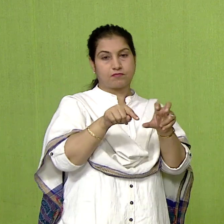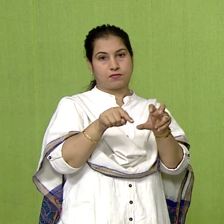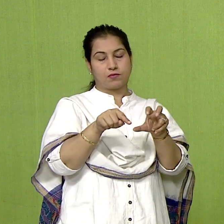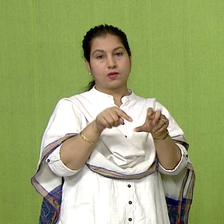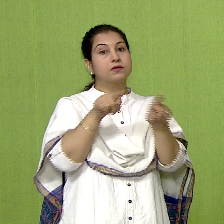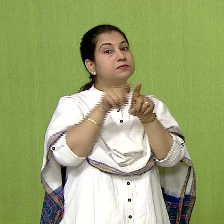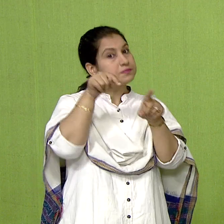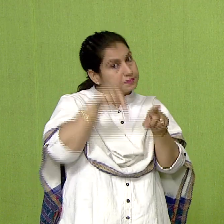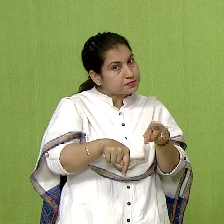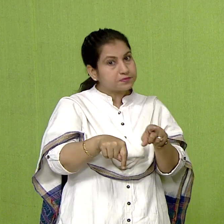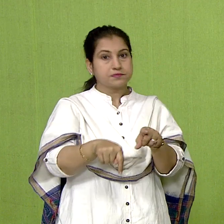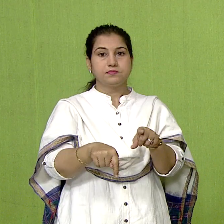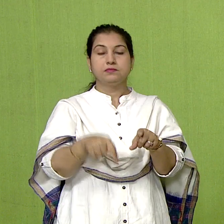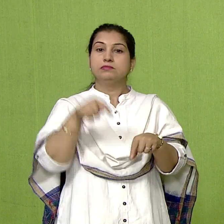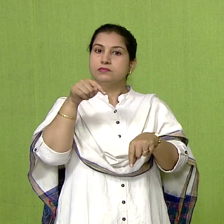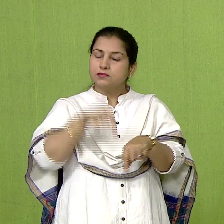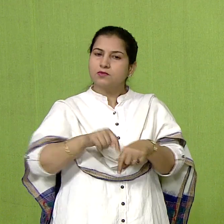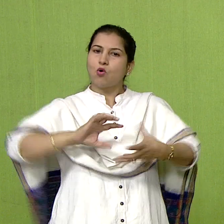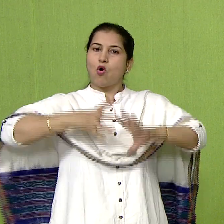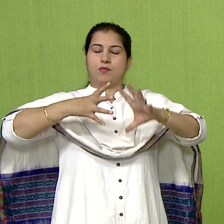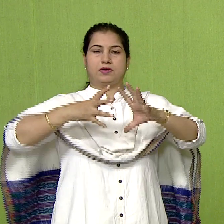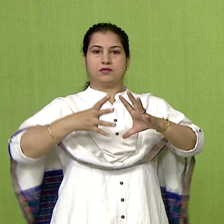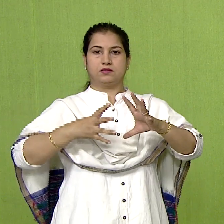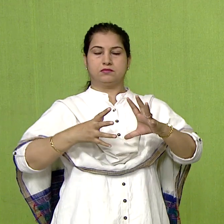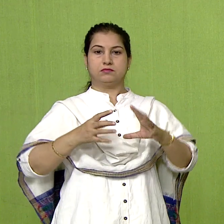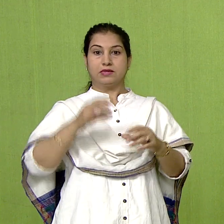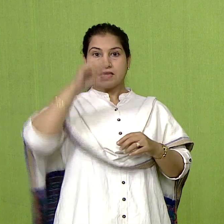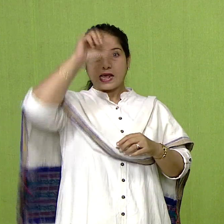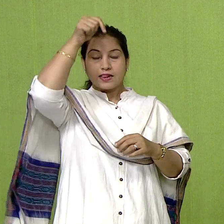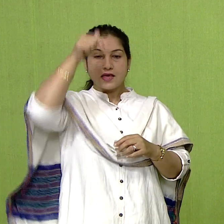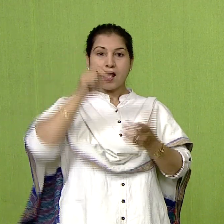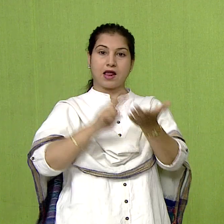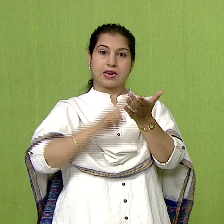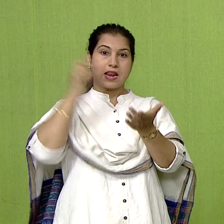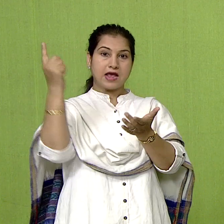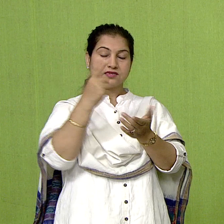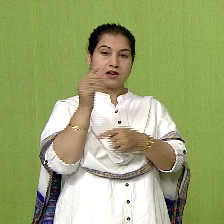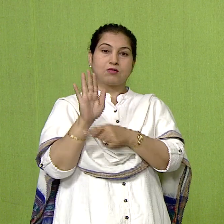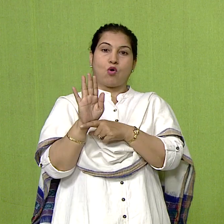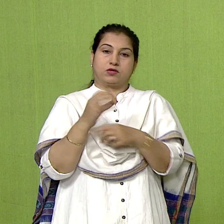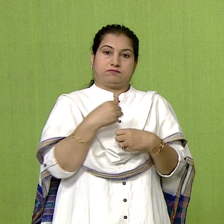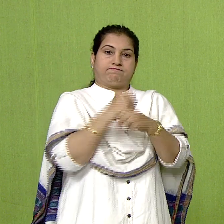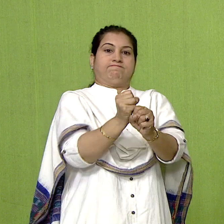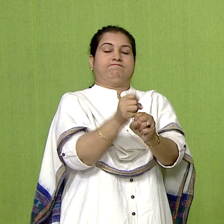And therefore, this led to the formation of the Indian National Congress in the